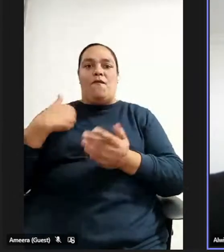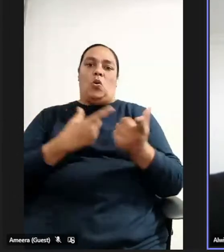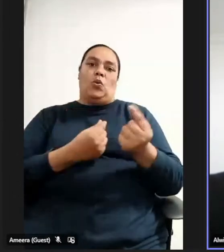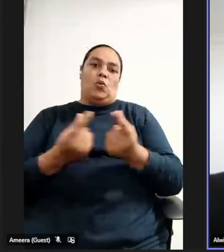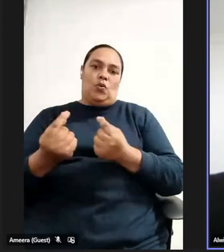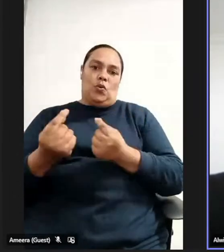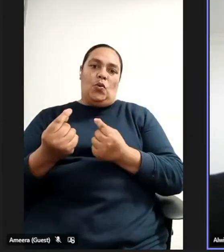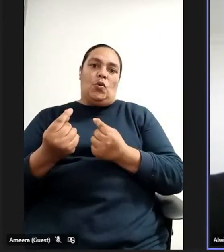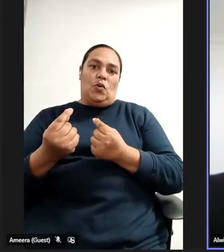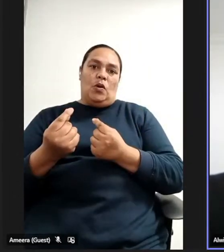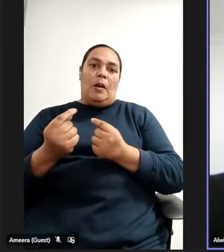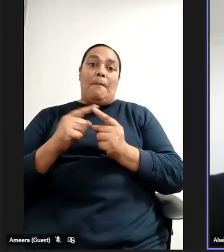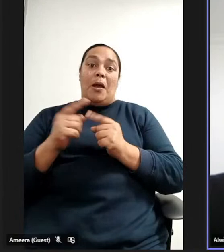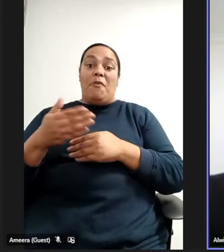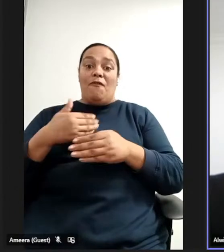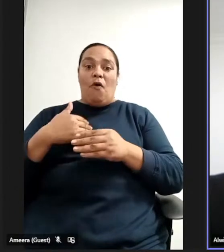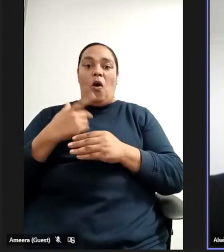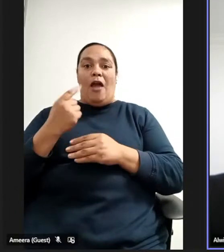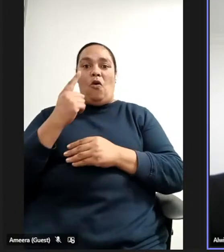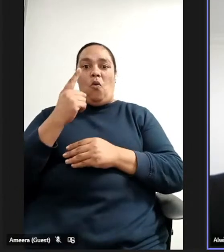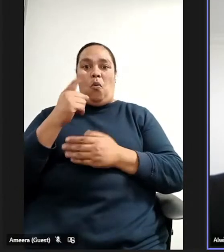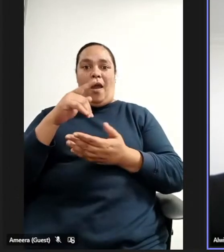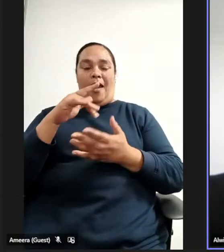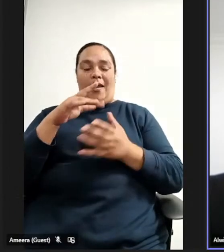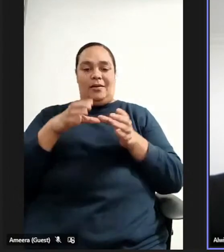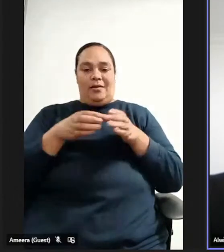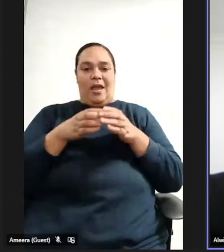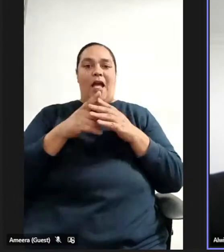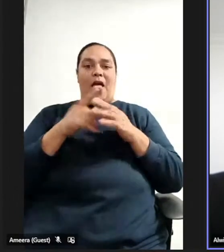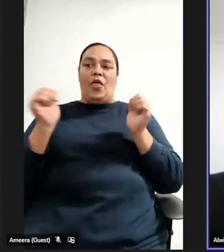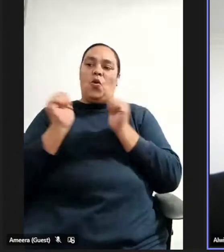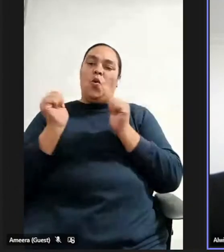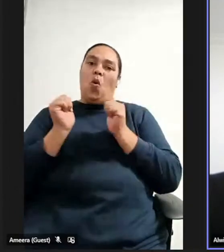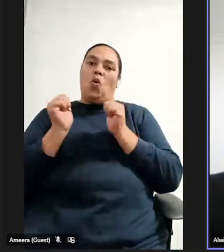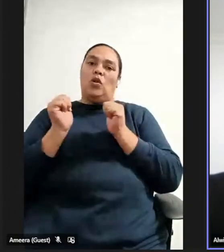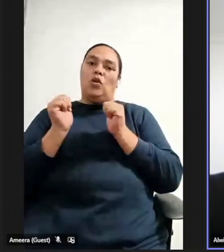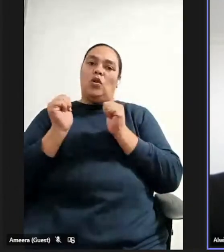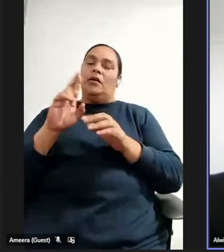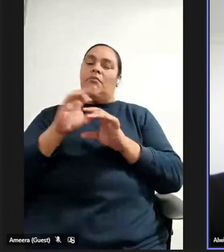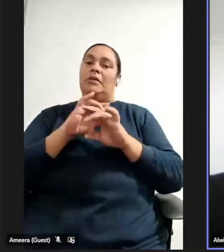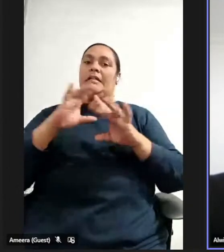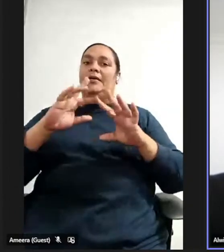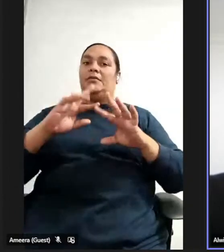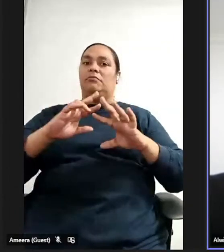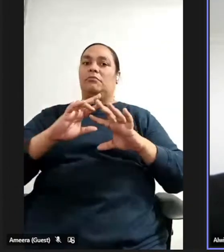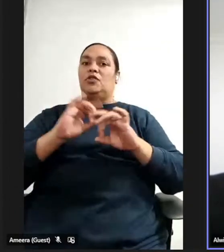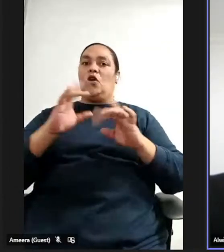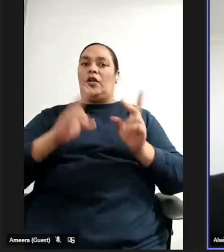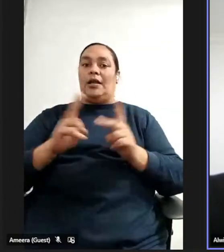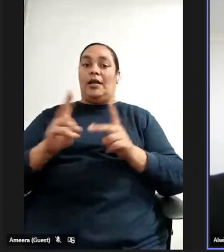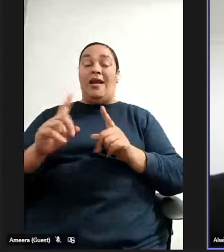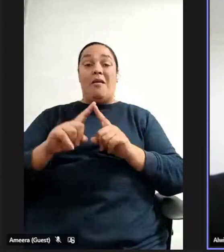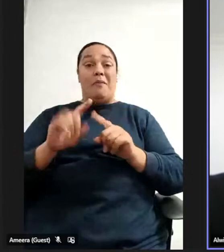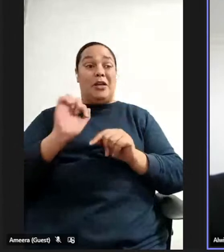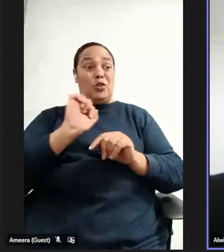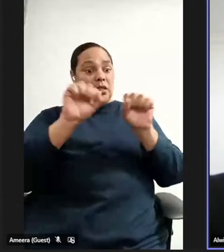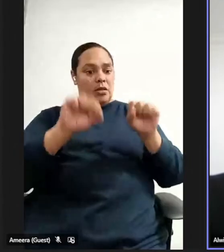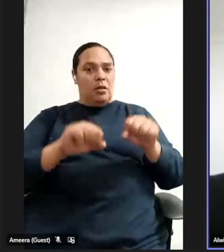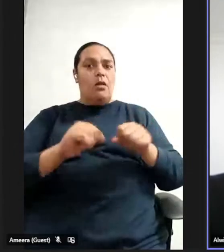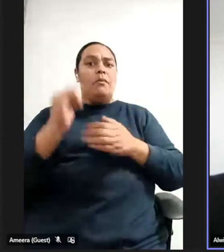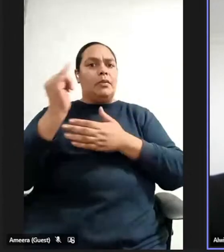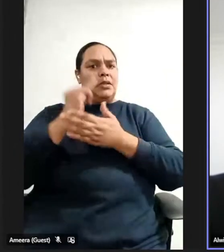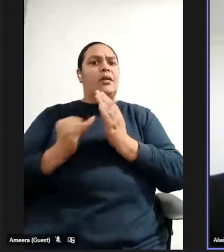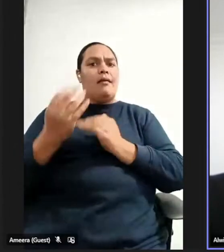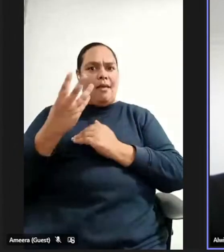one island and then do a cold restart on the system. But the system is designed to get to